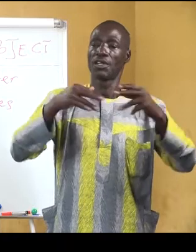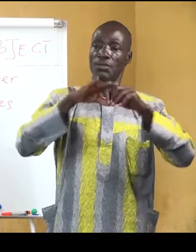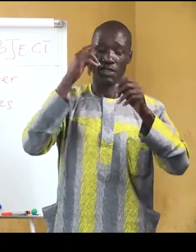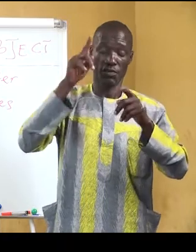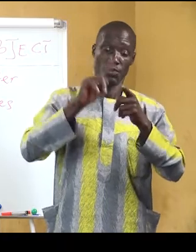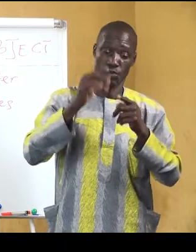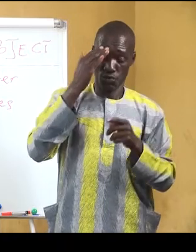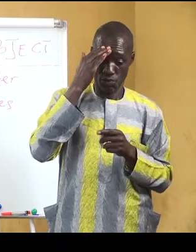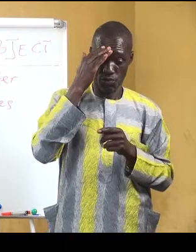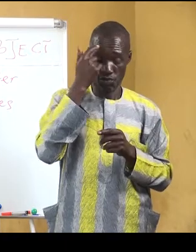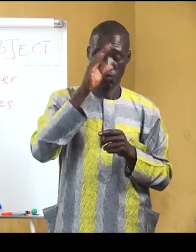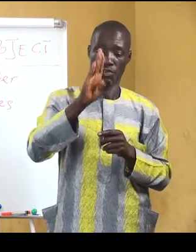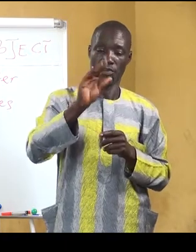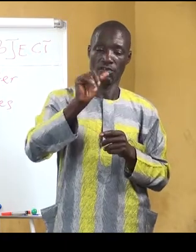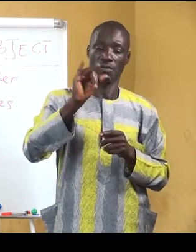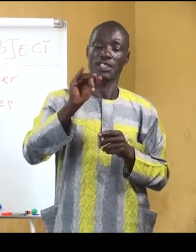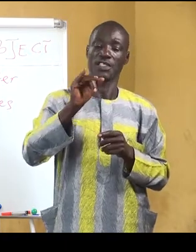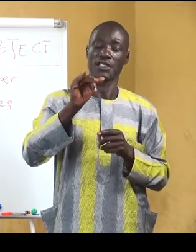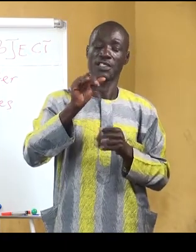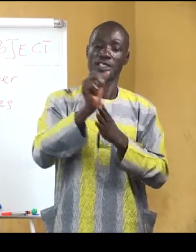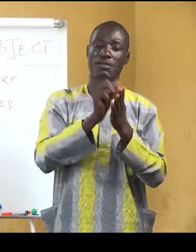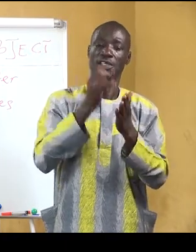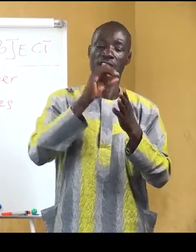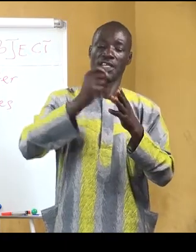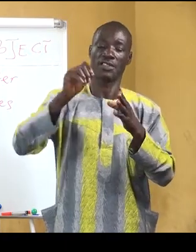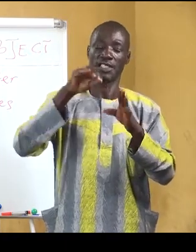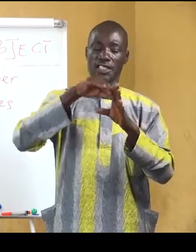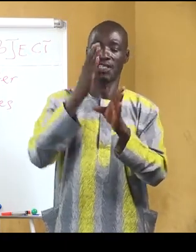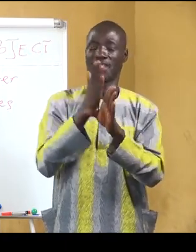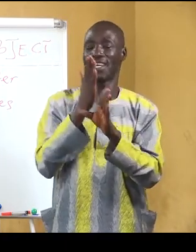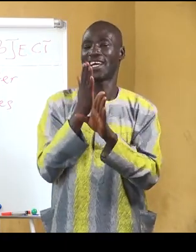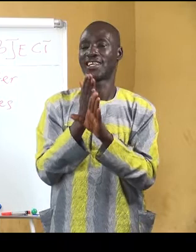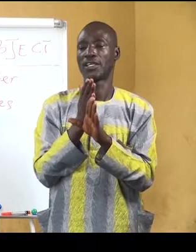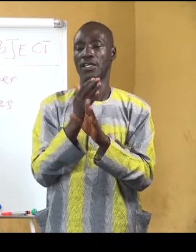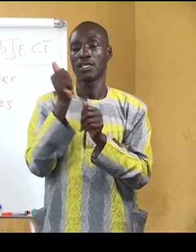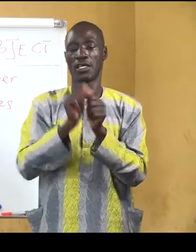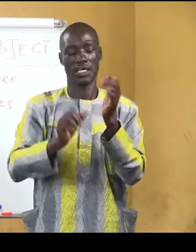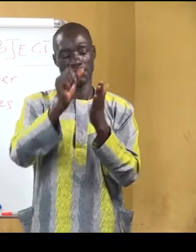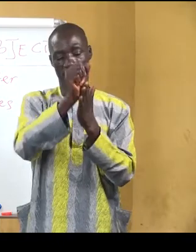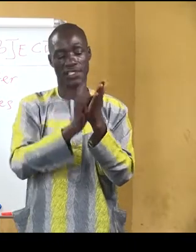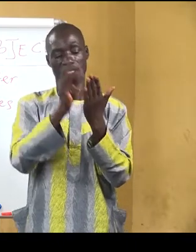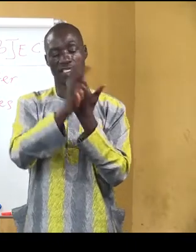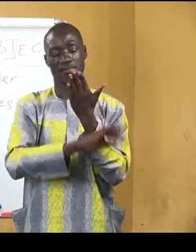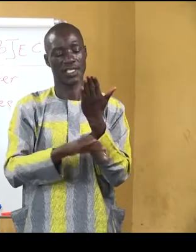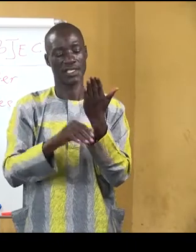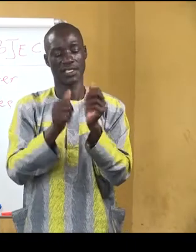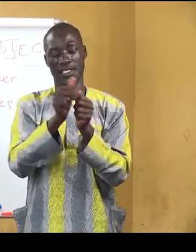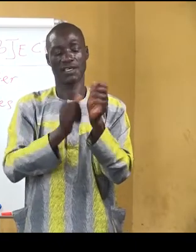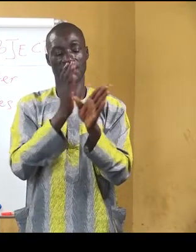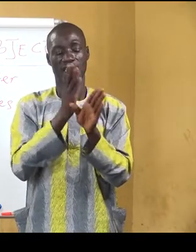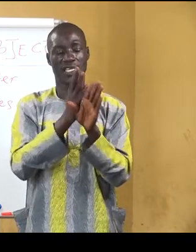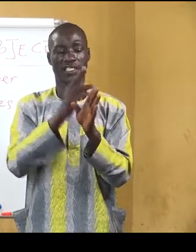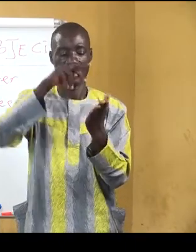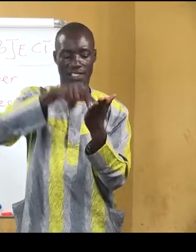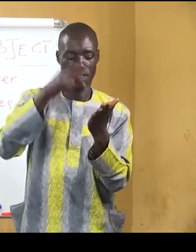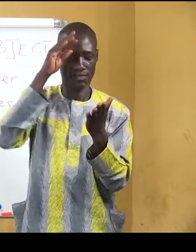that for basic statements, they are written in lines. Every statement, every line represents a